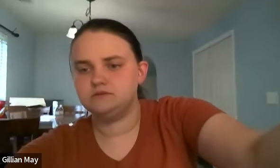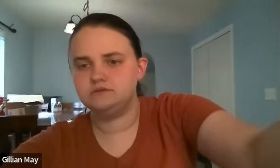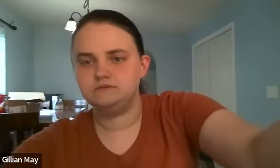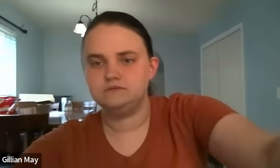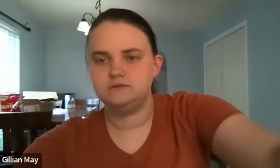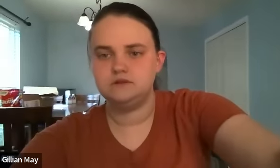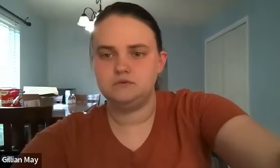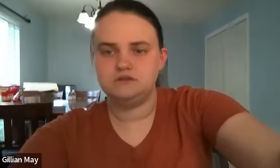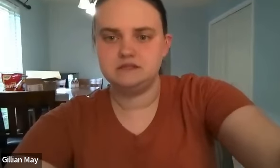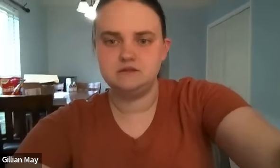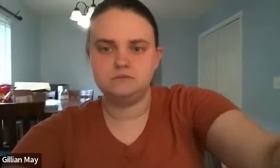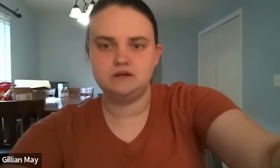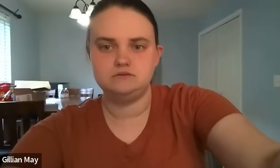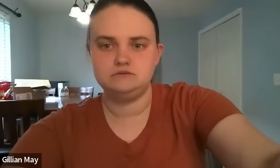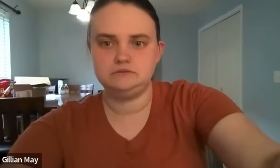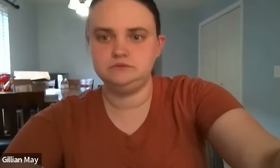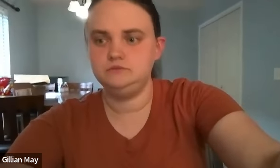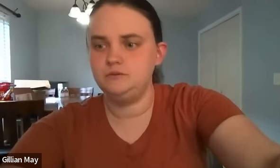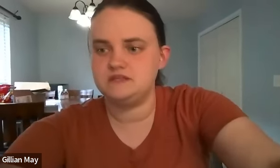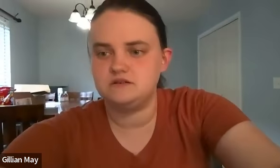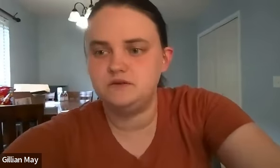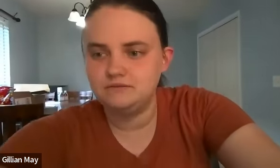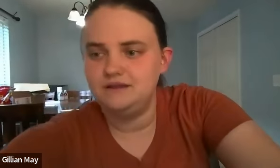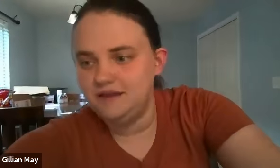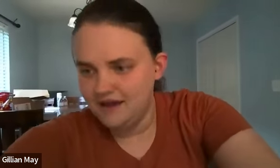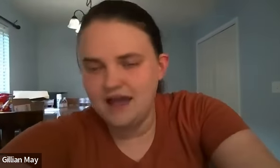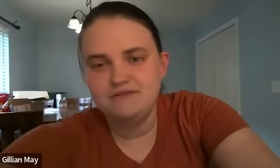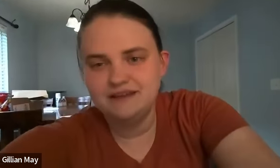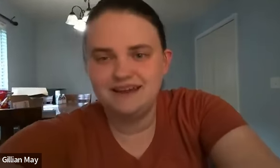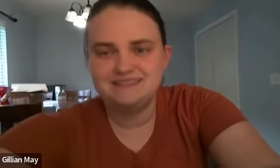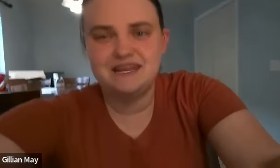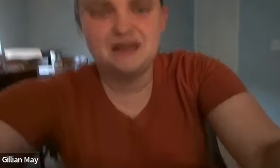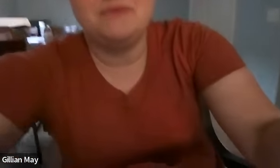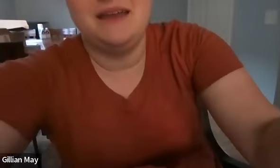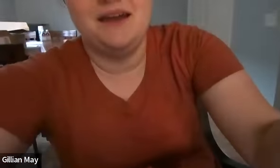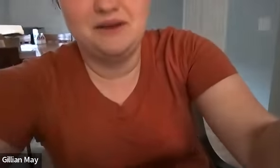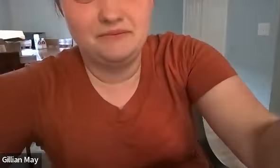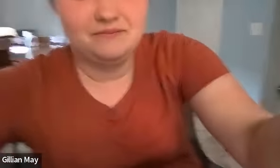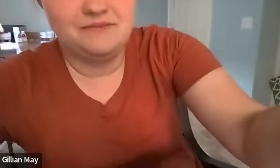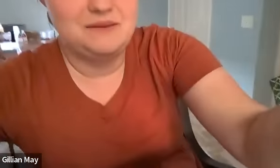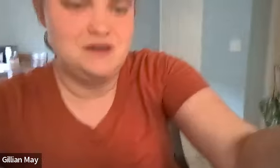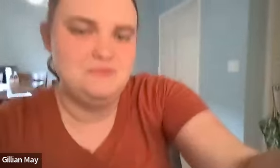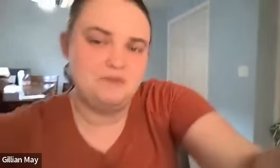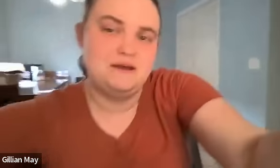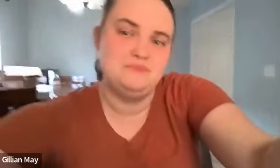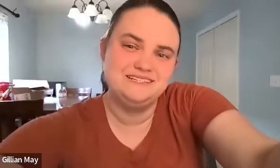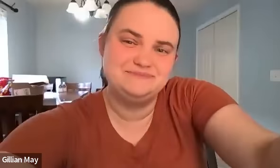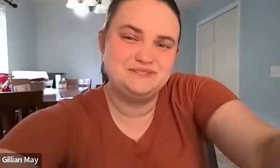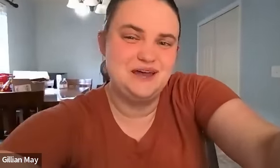little, lower this a little better. Oop, nope, that's going to fall. I stack my laptop on my books.